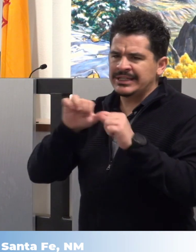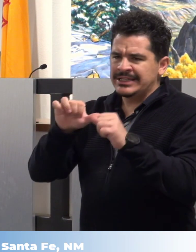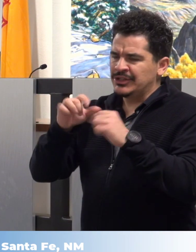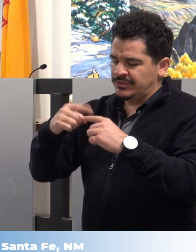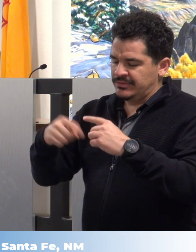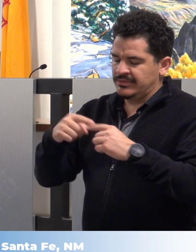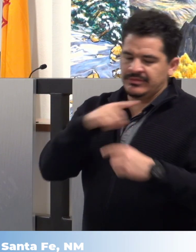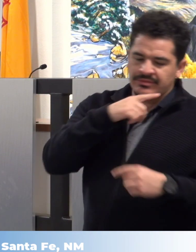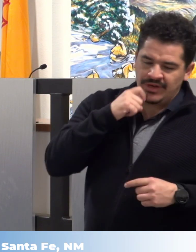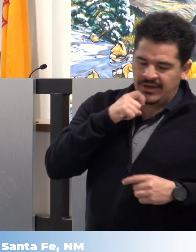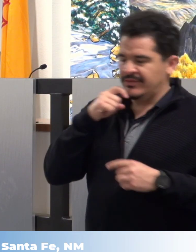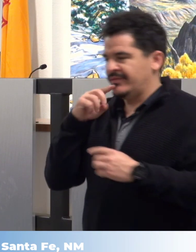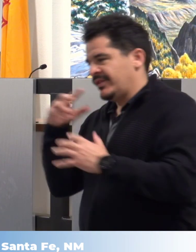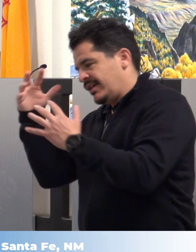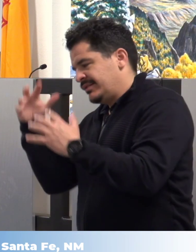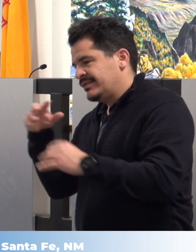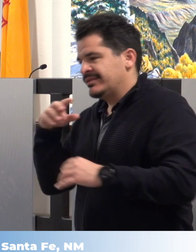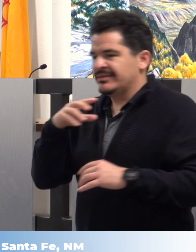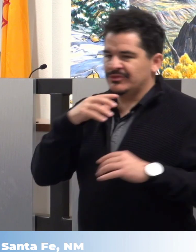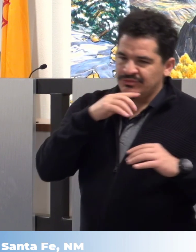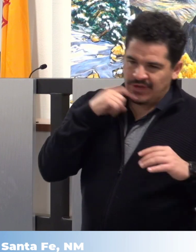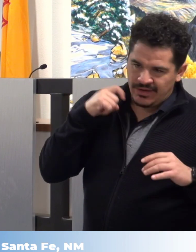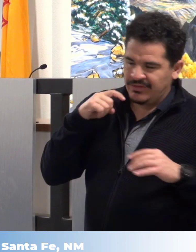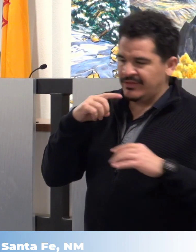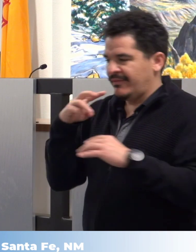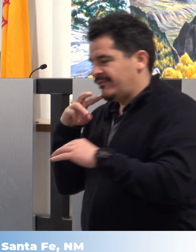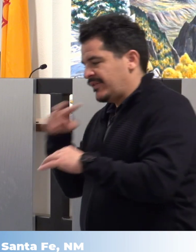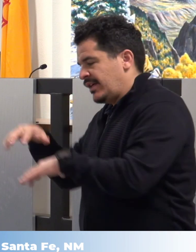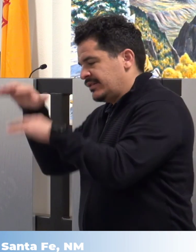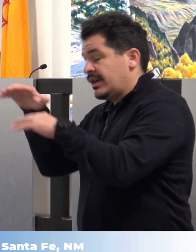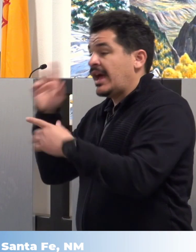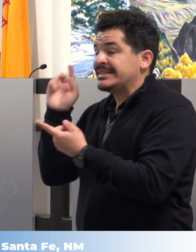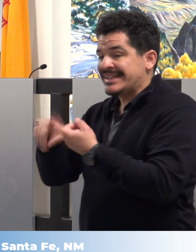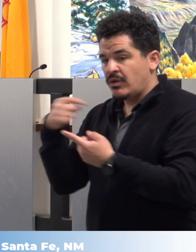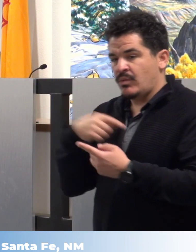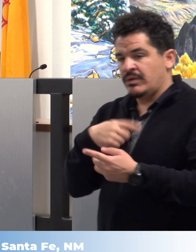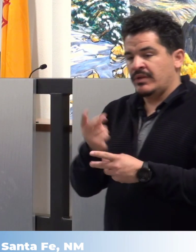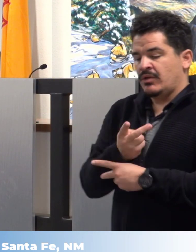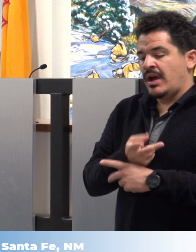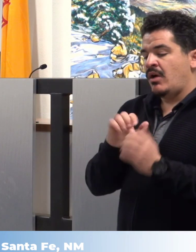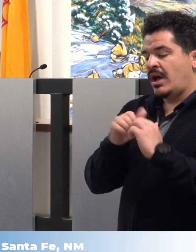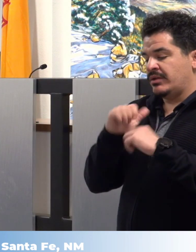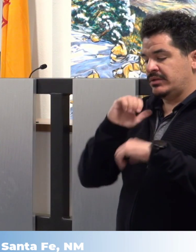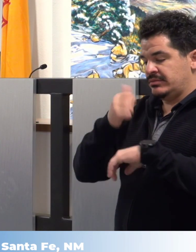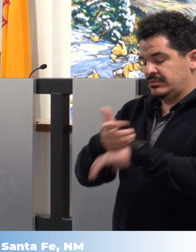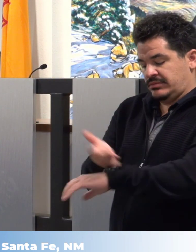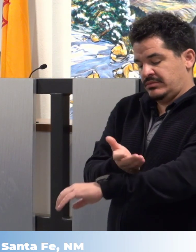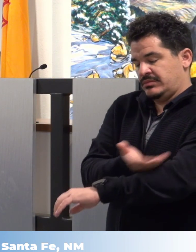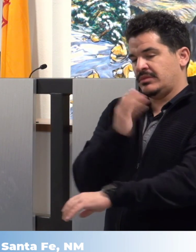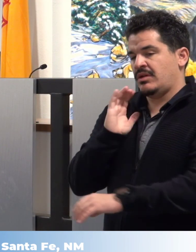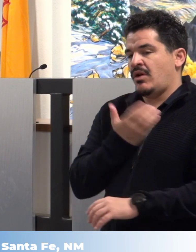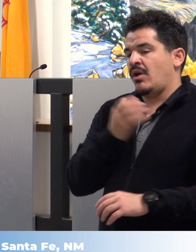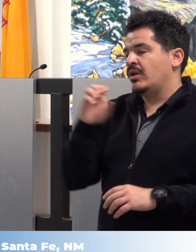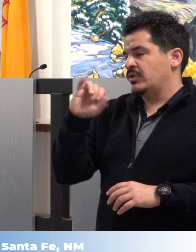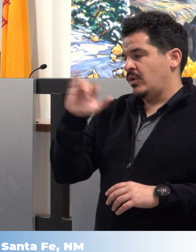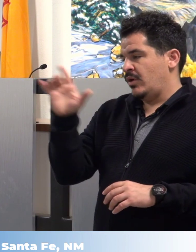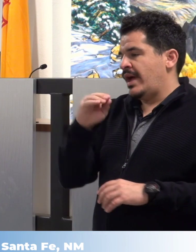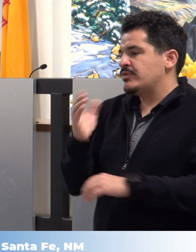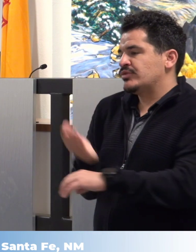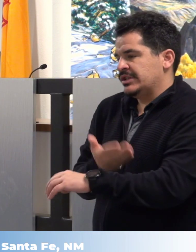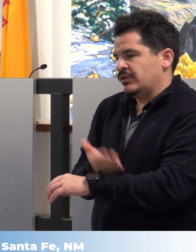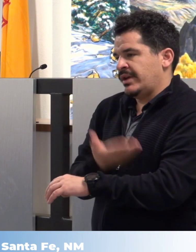about how to restore the integrity of our soils and, you know, basically regenerate our landscape